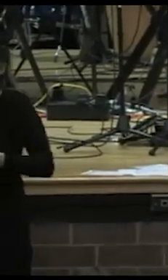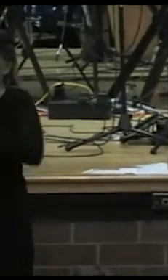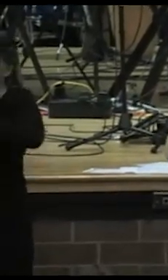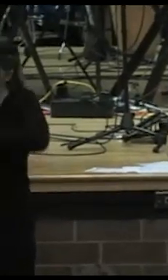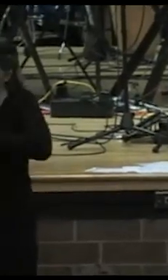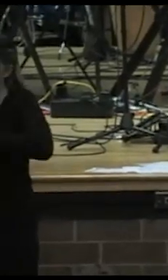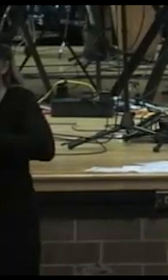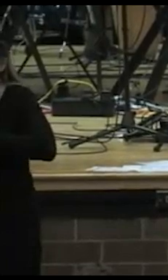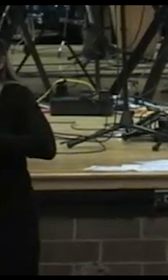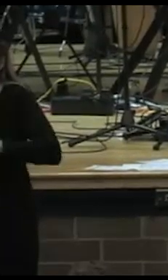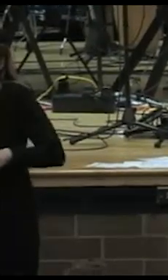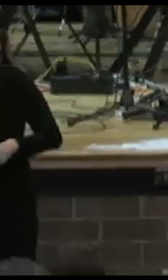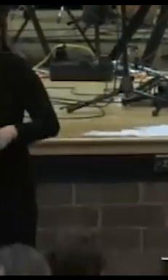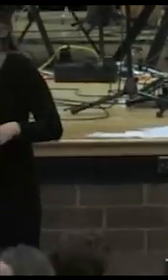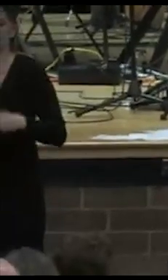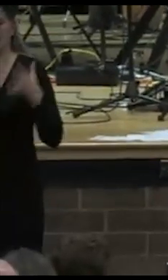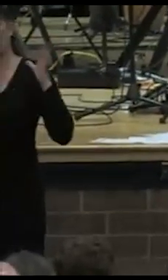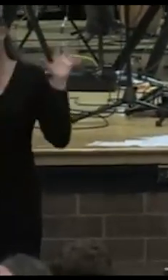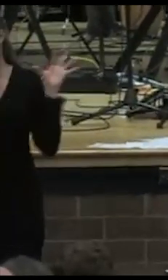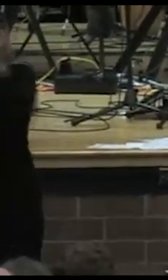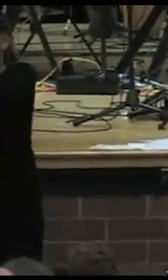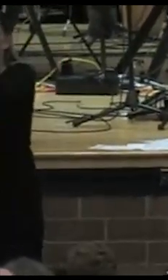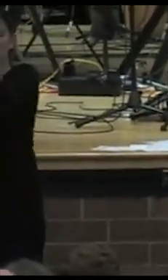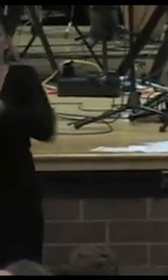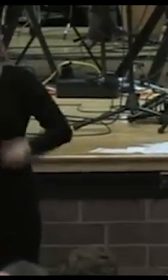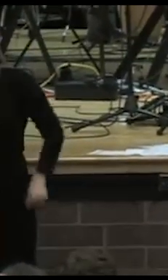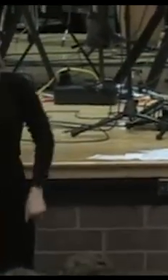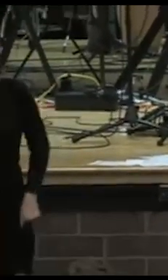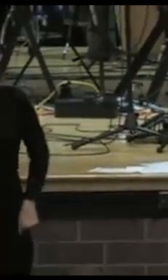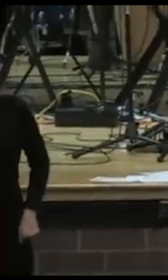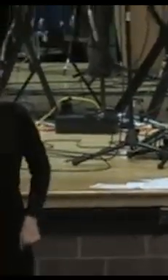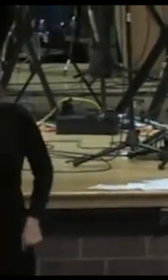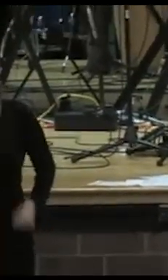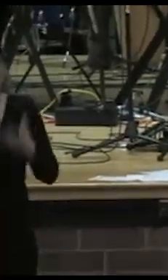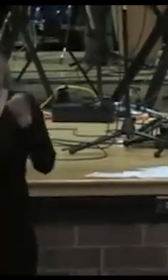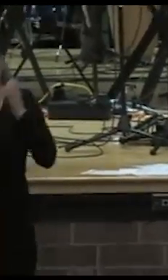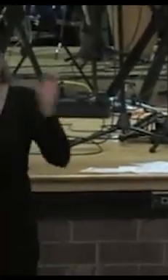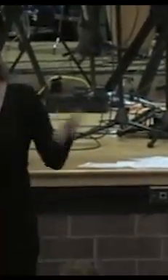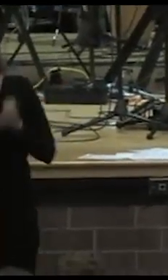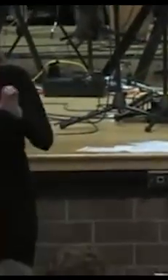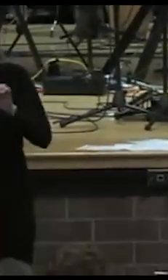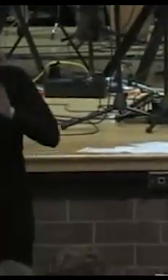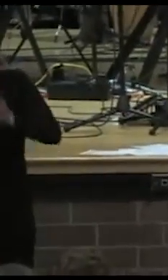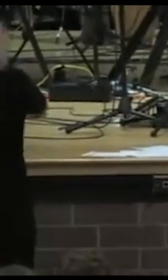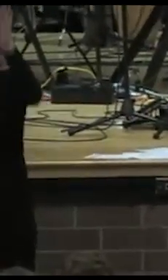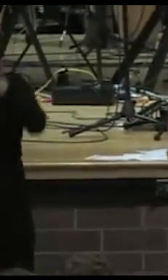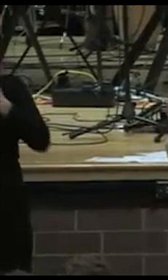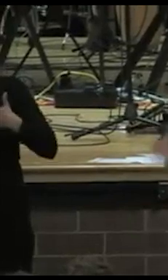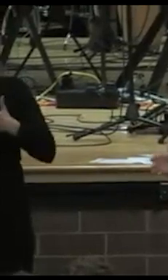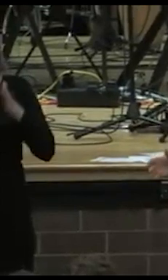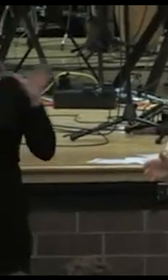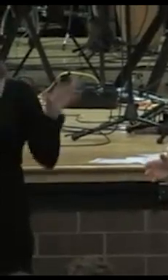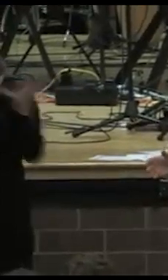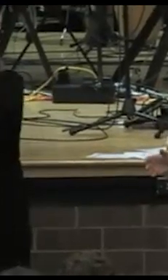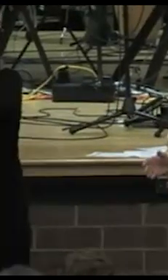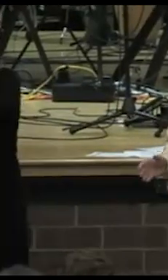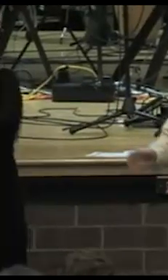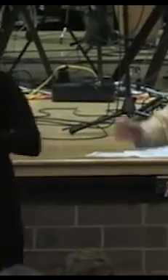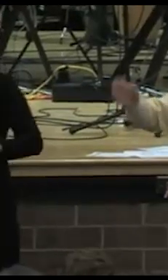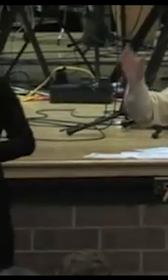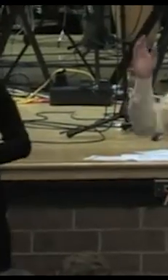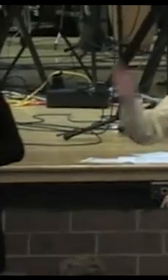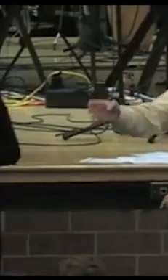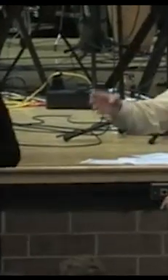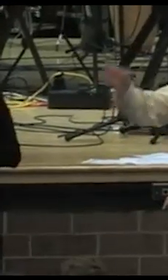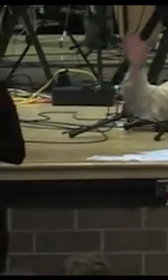together. I had to be unified with God if I was going to be fruitful. Does that make any sense? You have Jesus in your life,